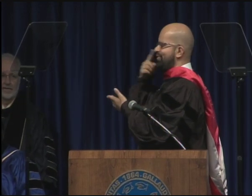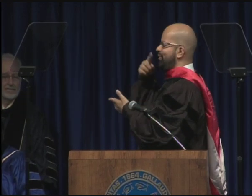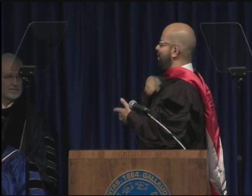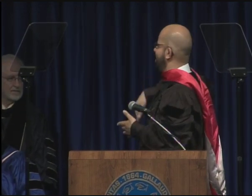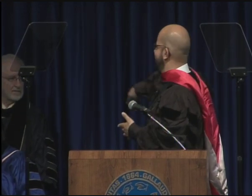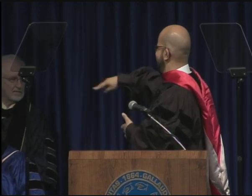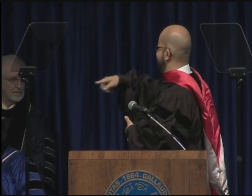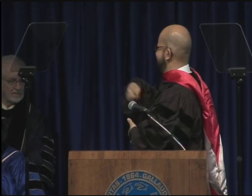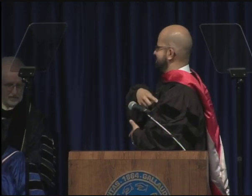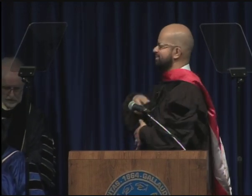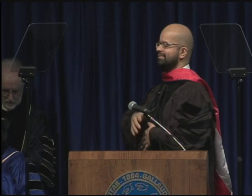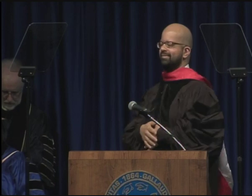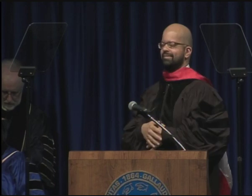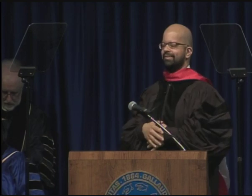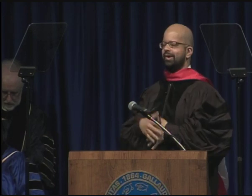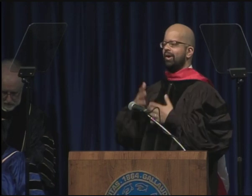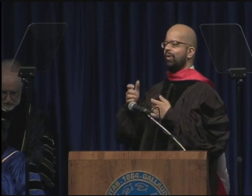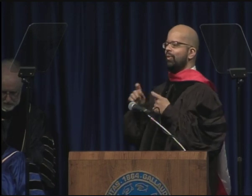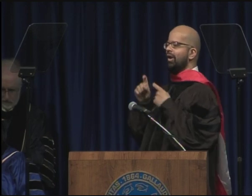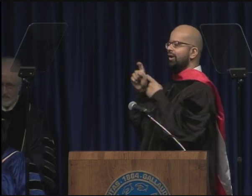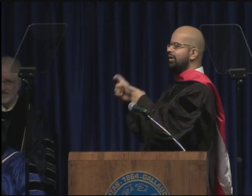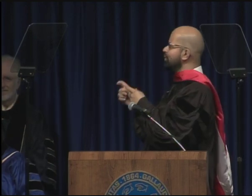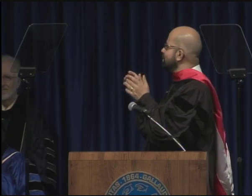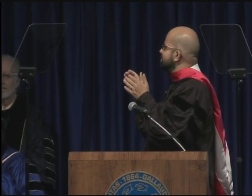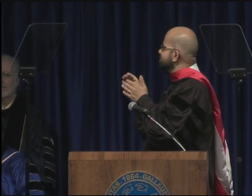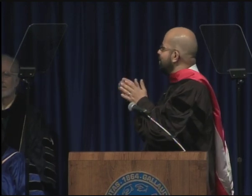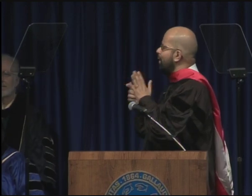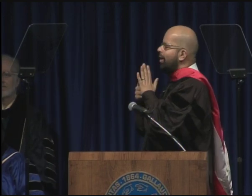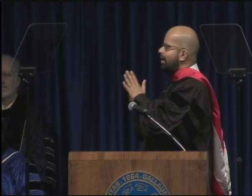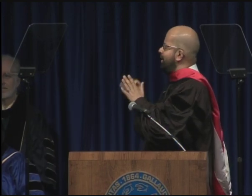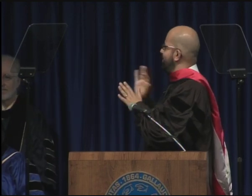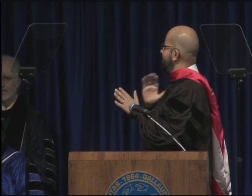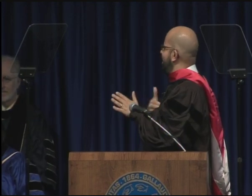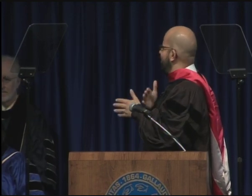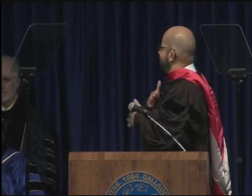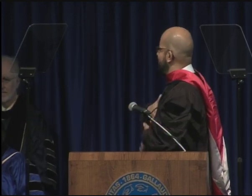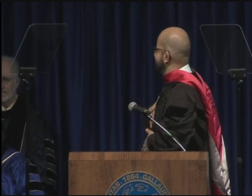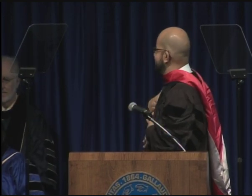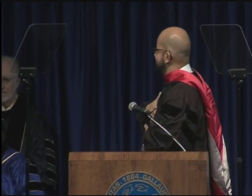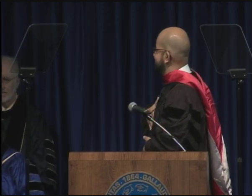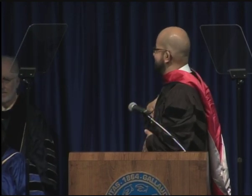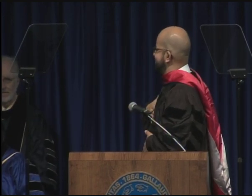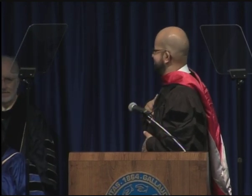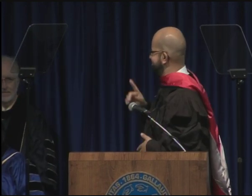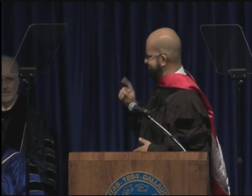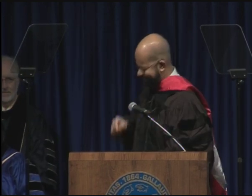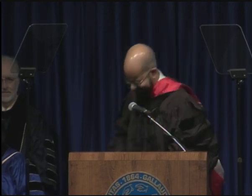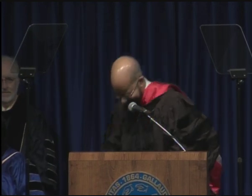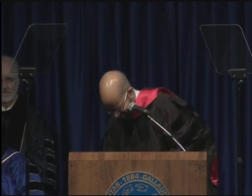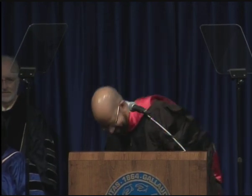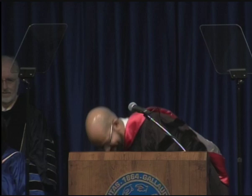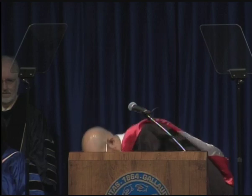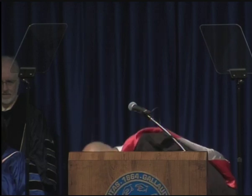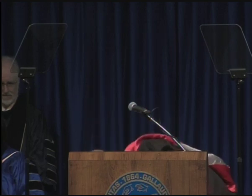You're an inspiration to all of our graduates and to all of us here today. I would now like to give you a small token of our appreciation.